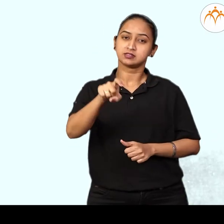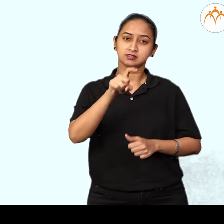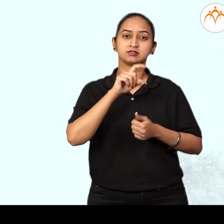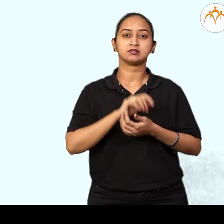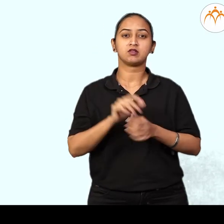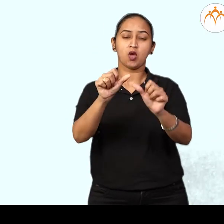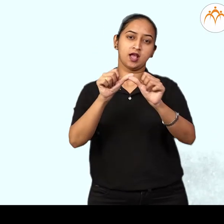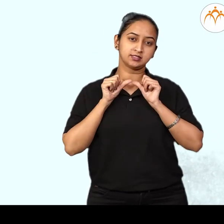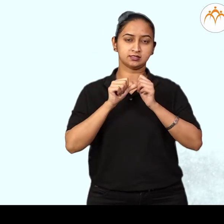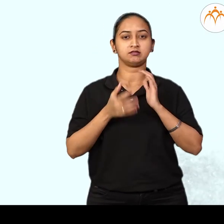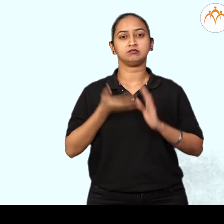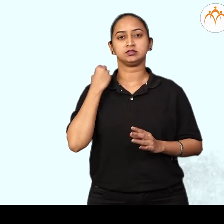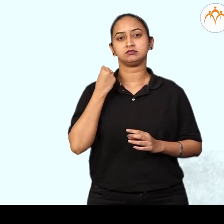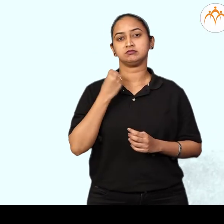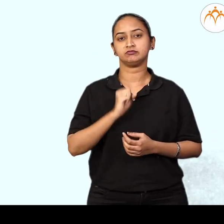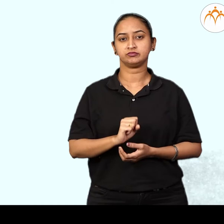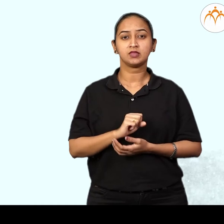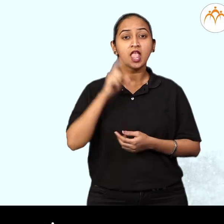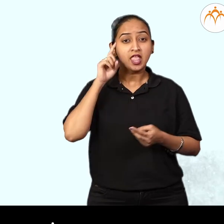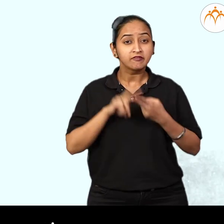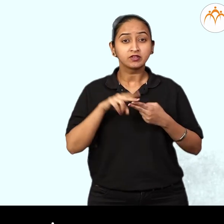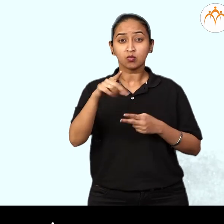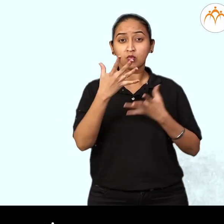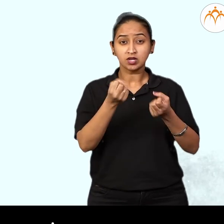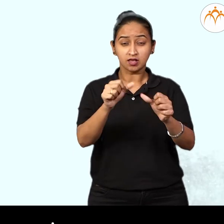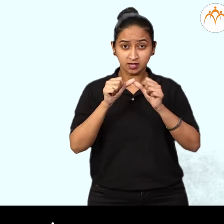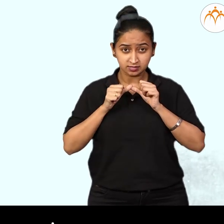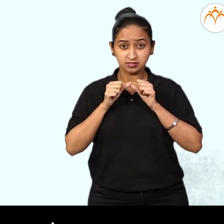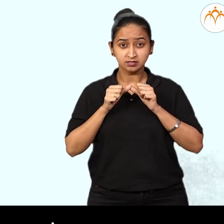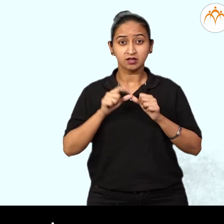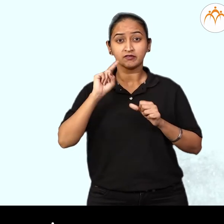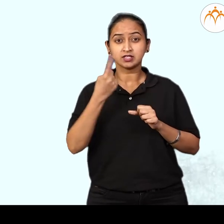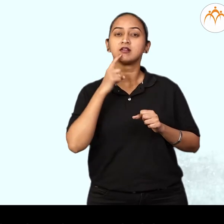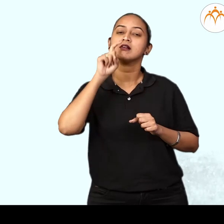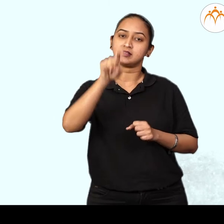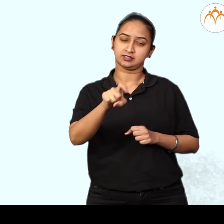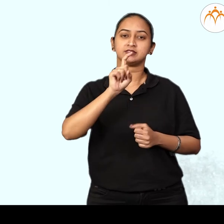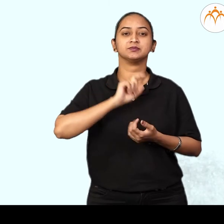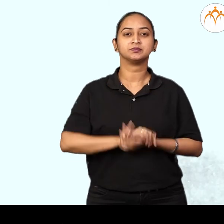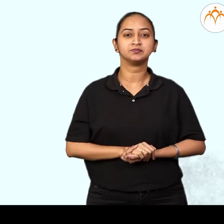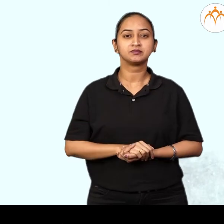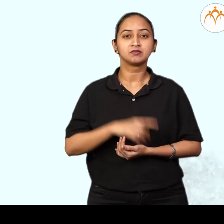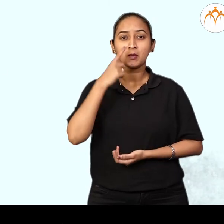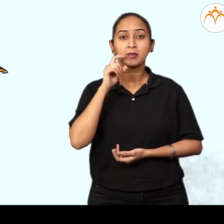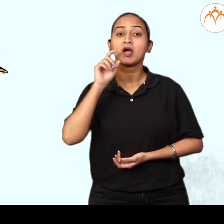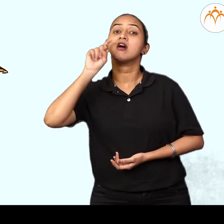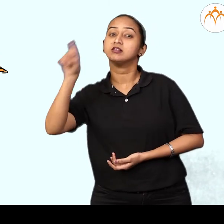if you want an answer, ask your questions. Ask your mother, father, elder